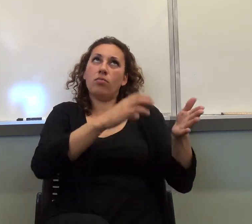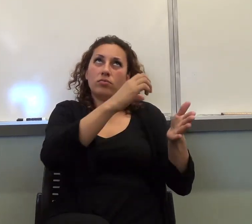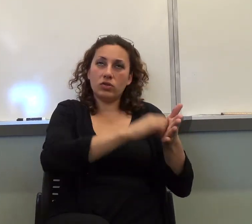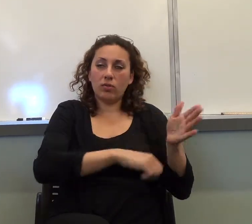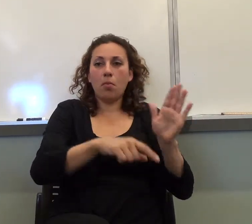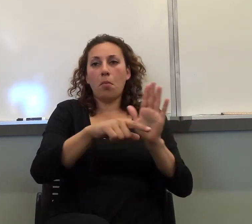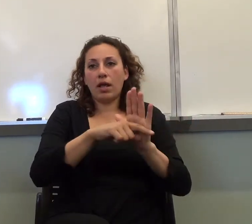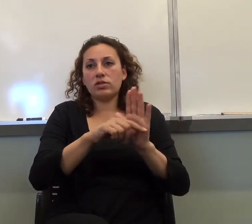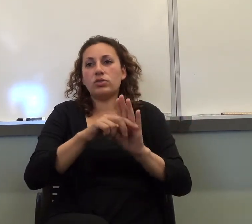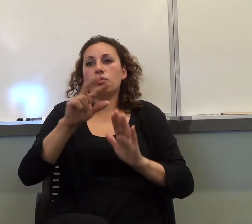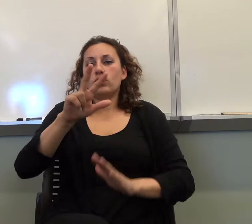35,798.